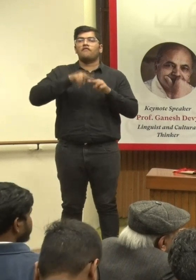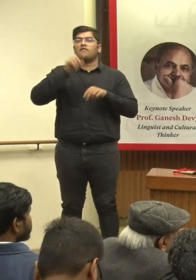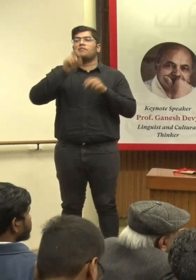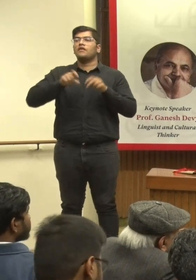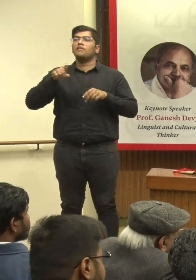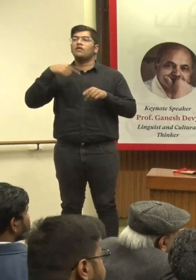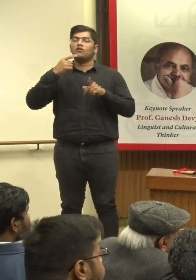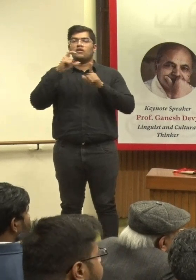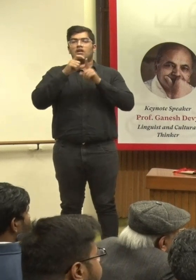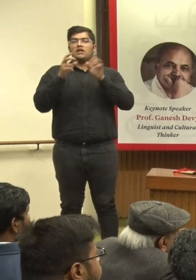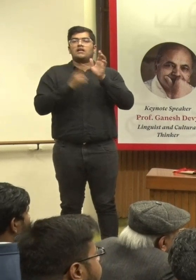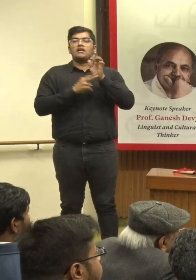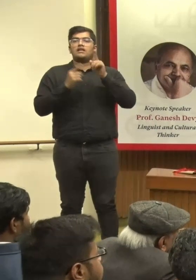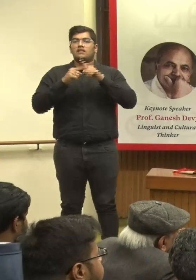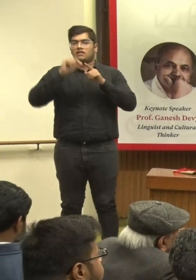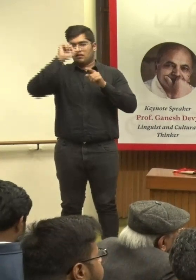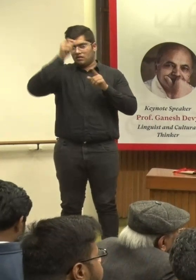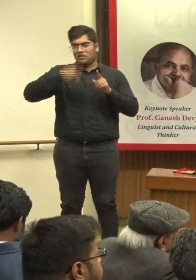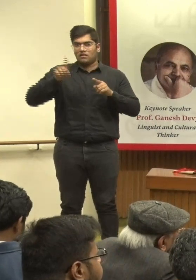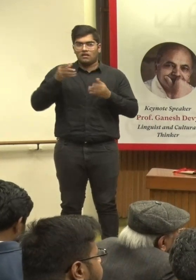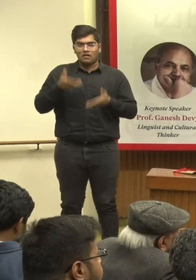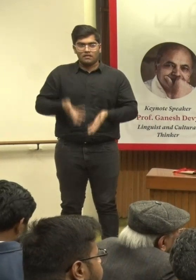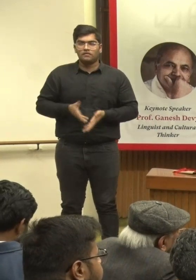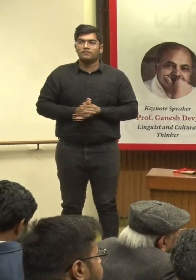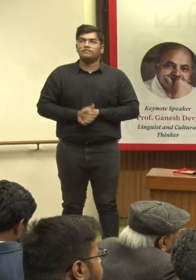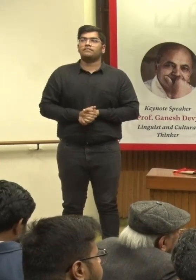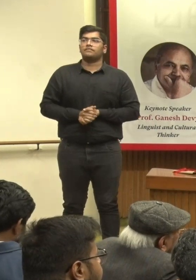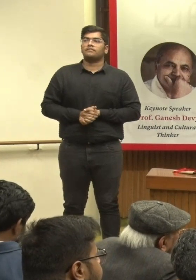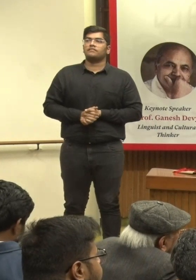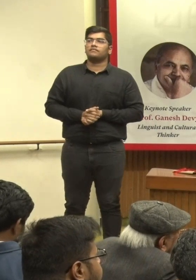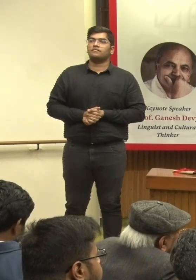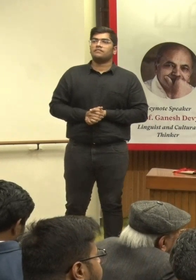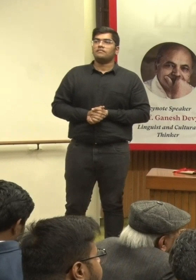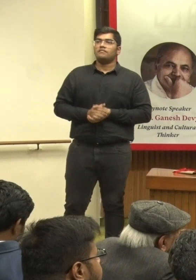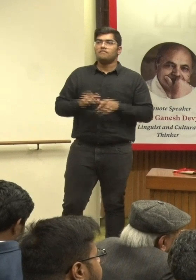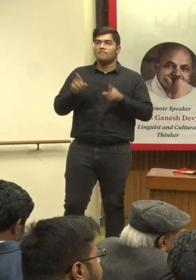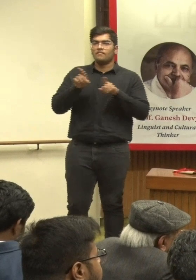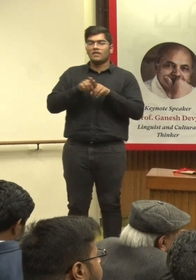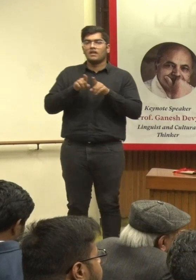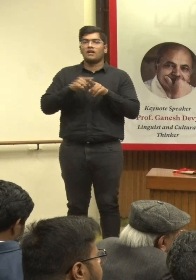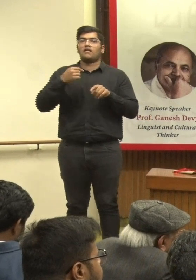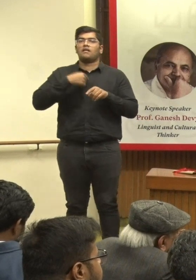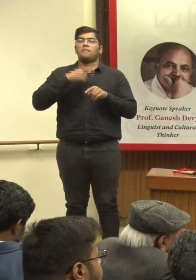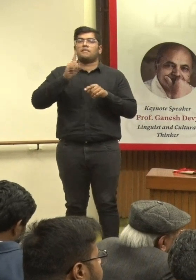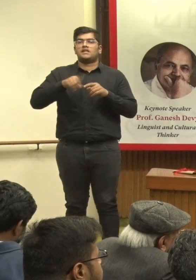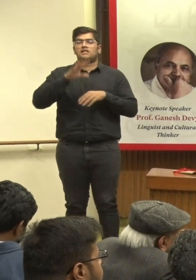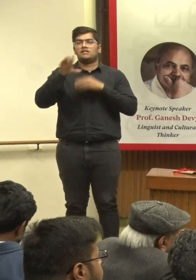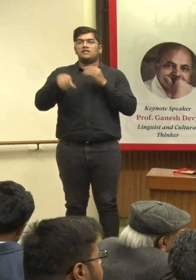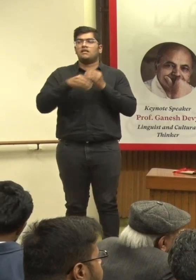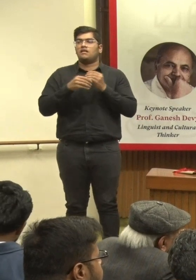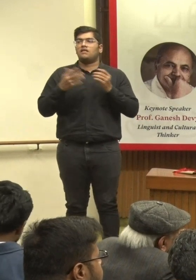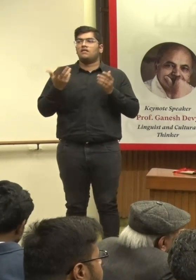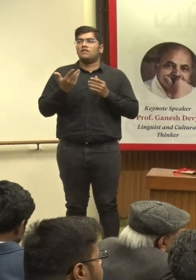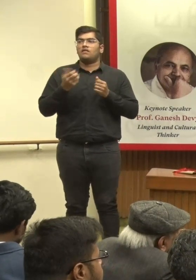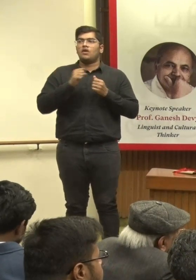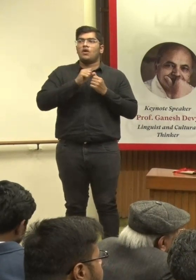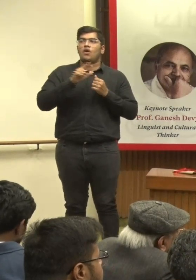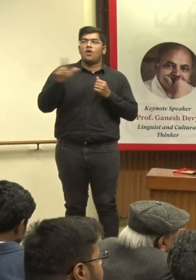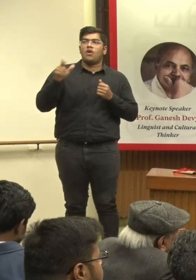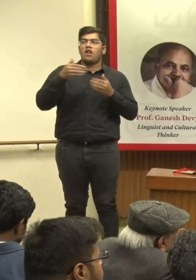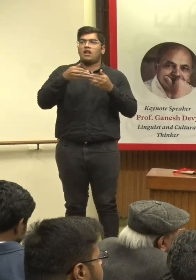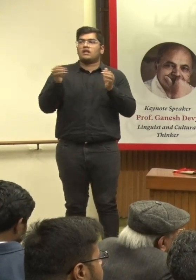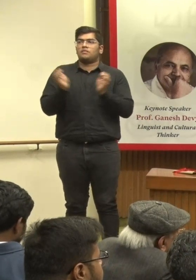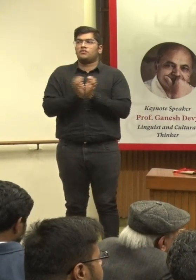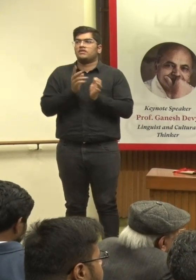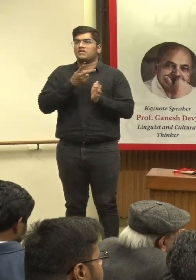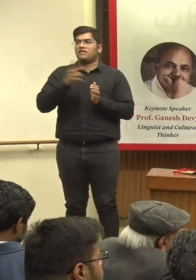denotified tribes. And I must add, all the coastal communities of